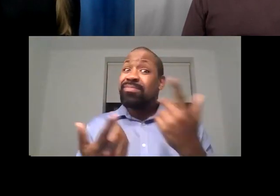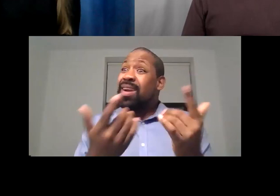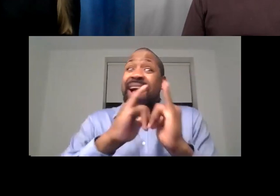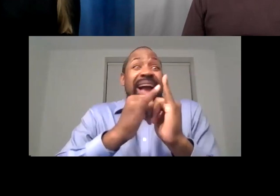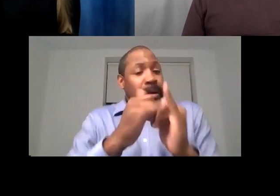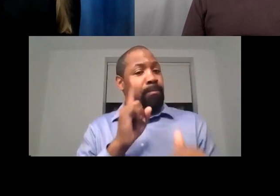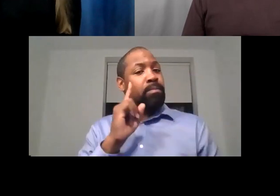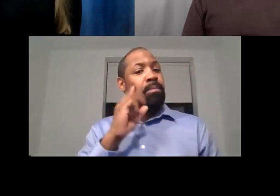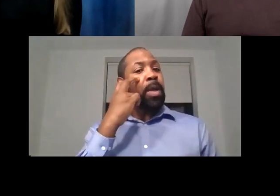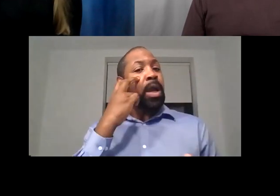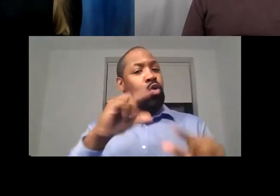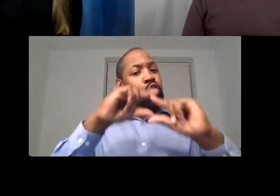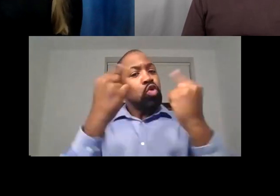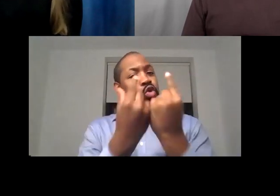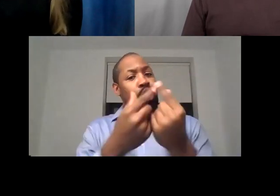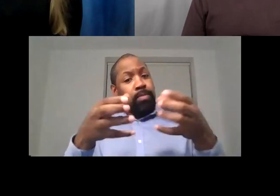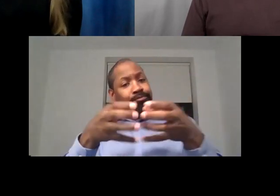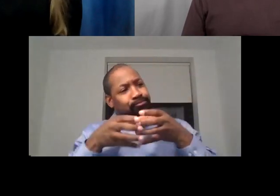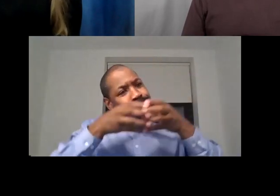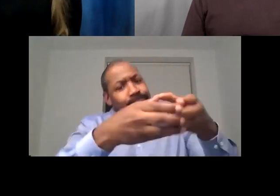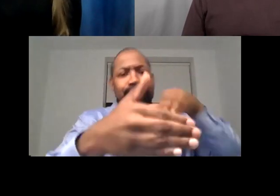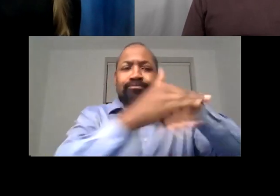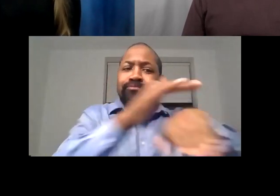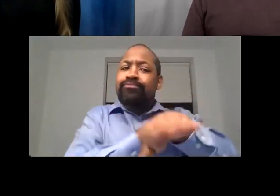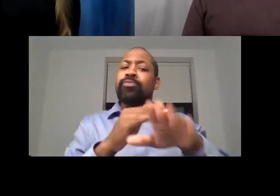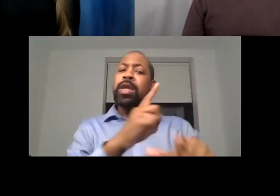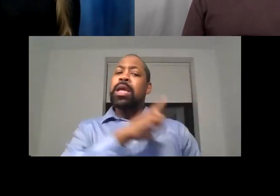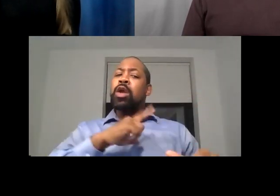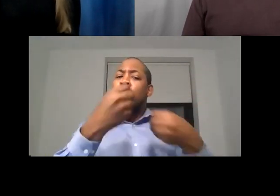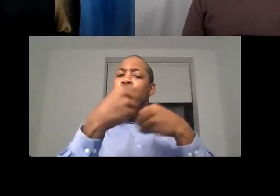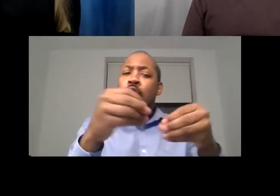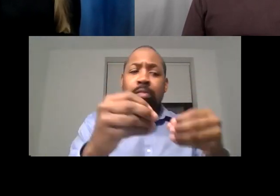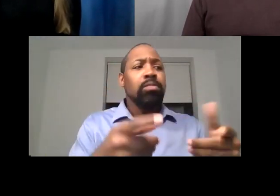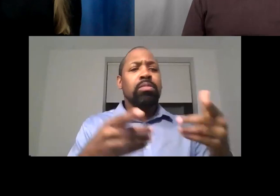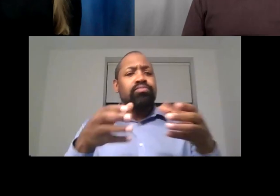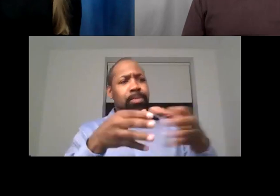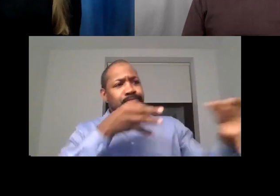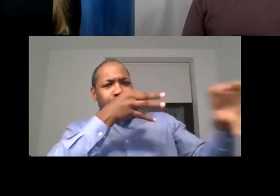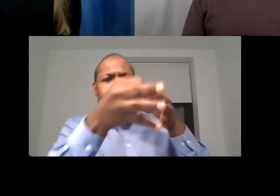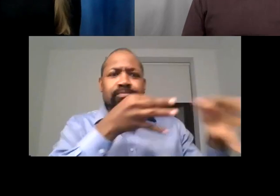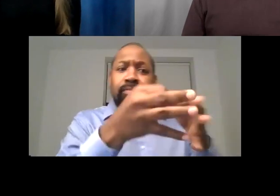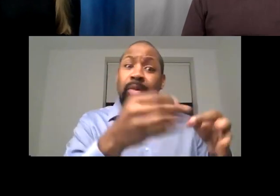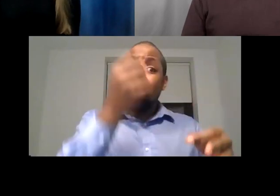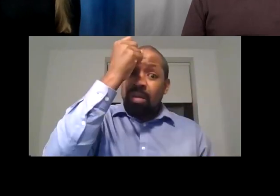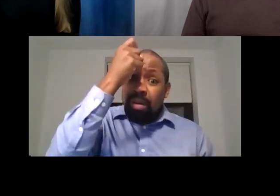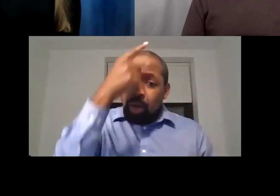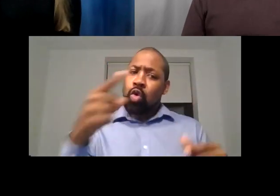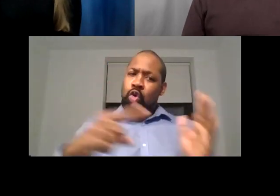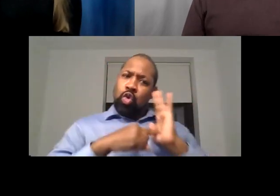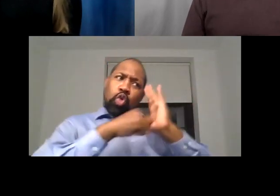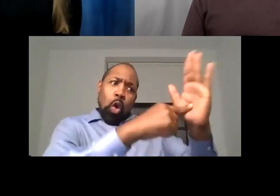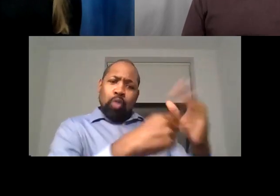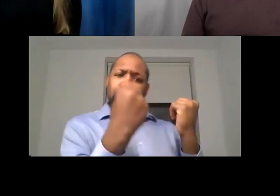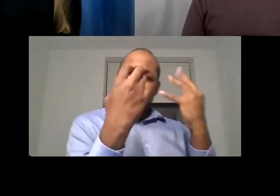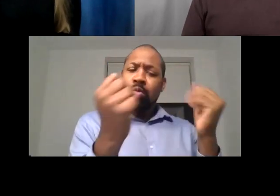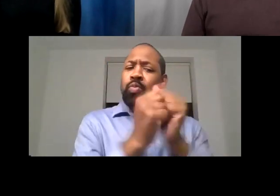is because of community activism. And the Deaf Blind Committee has gone into the legislature, gone into their offices,